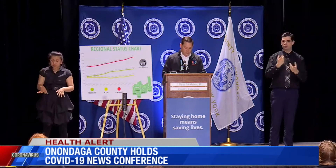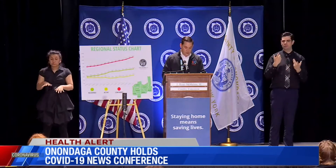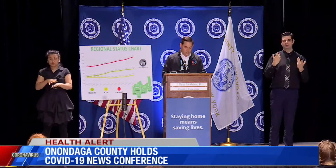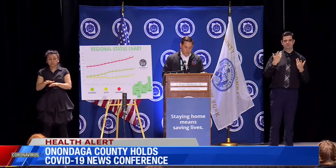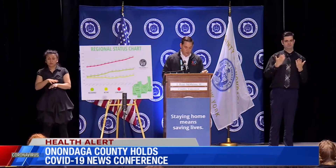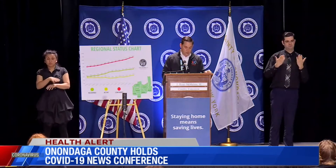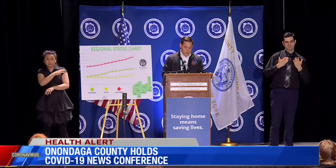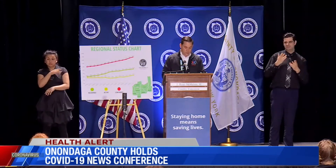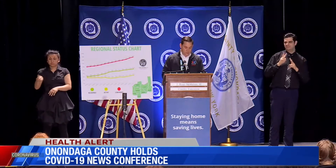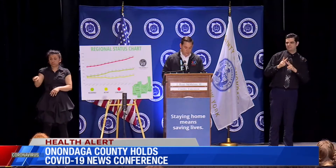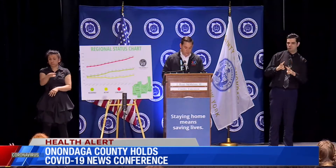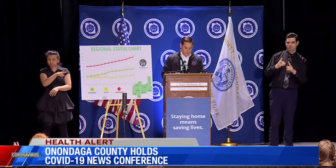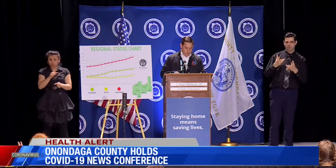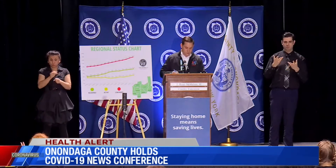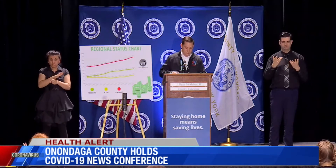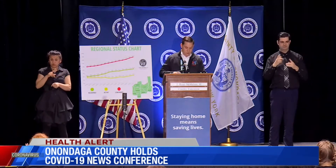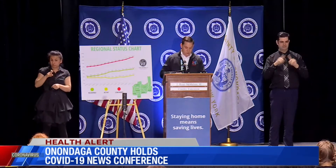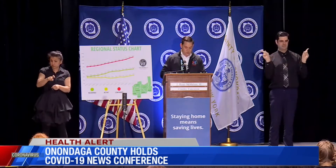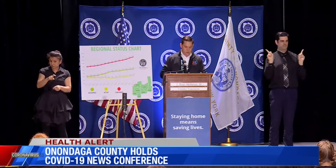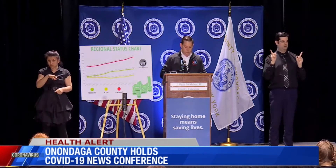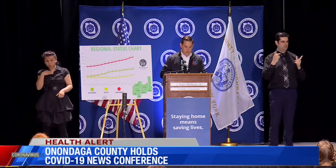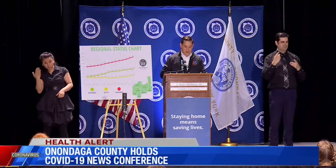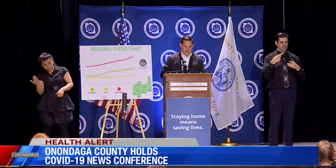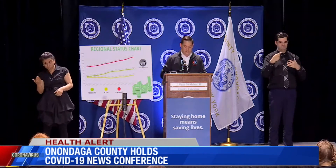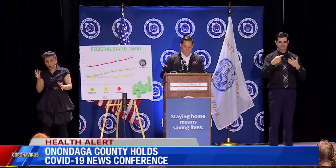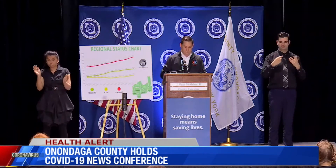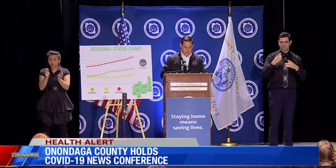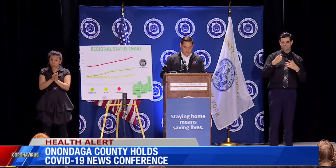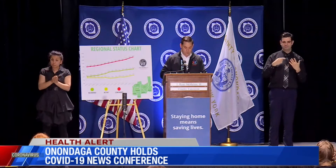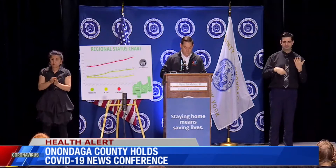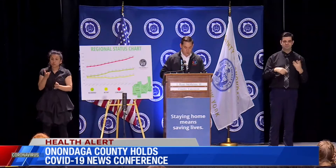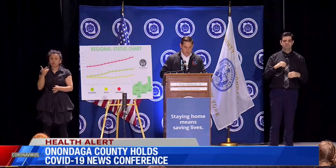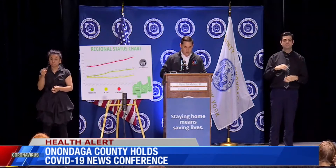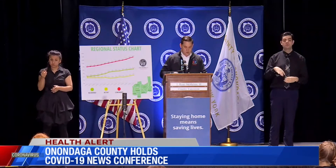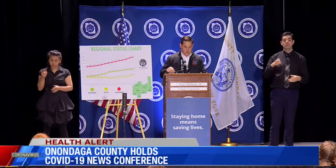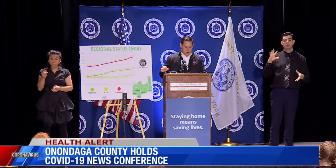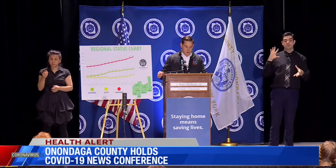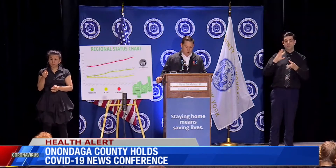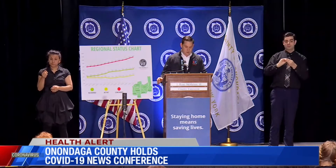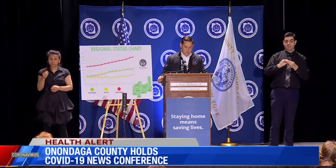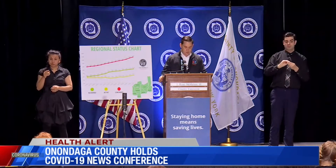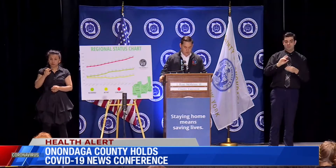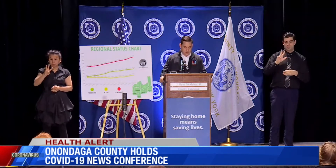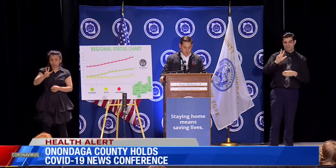We've lost 34 individuals to COVID-19.